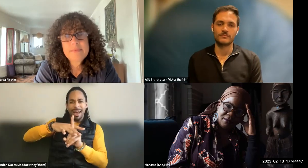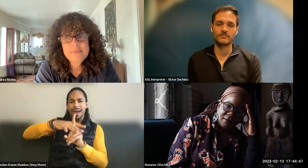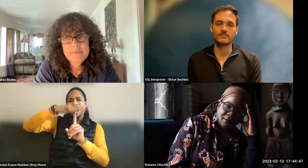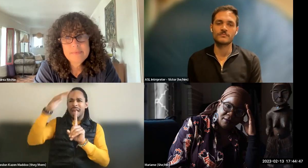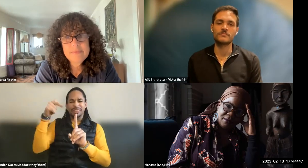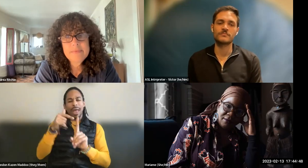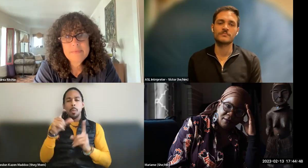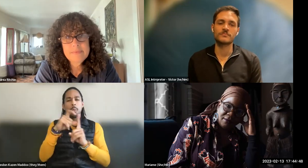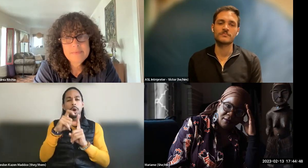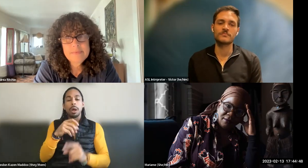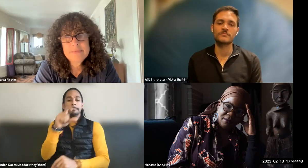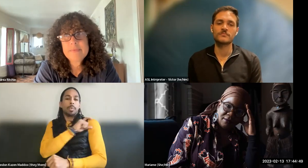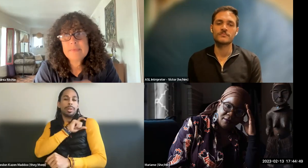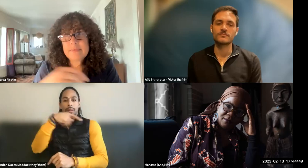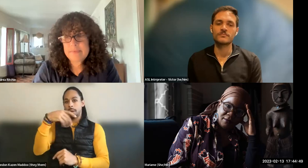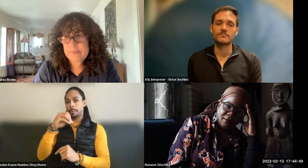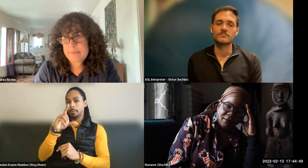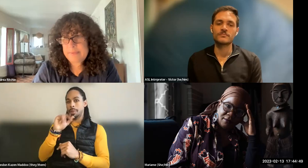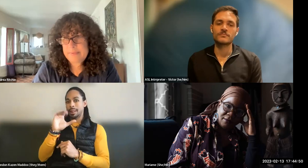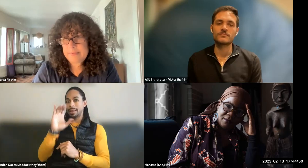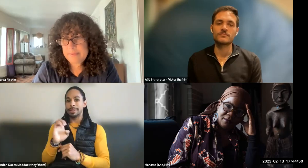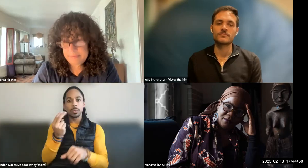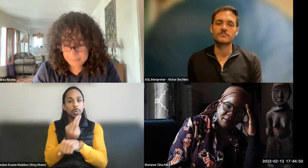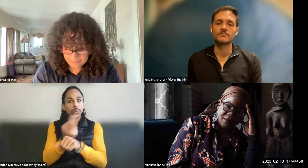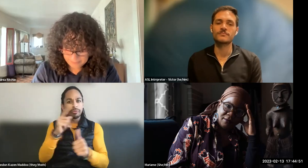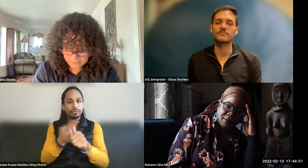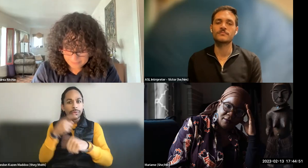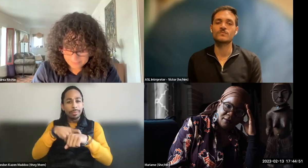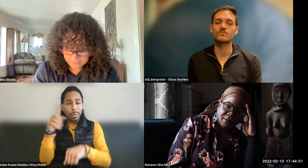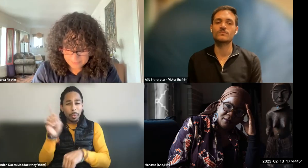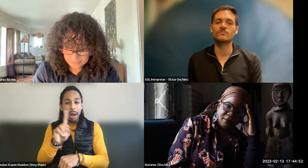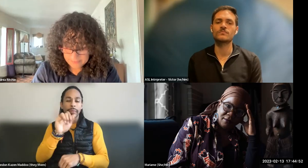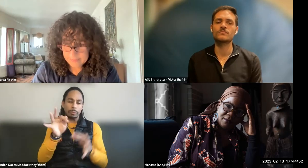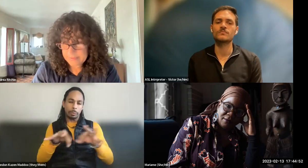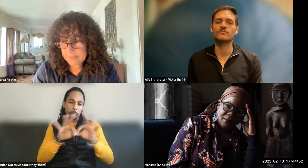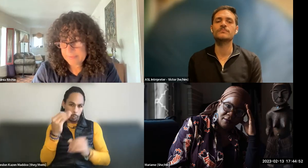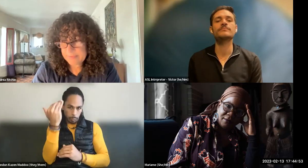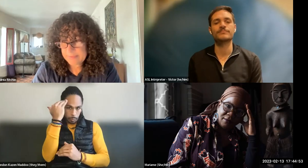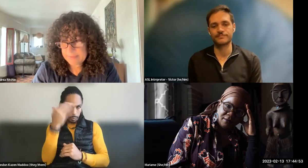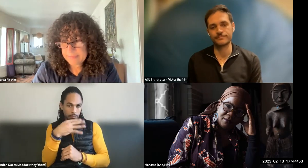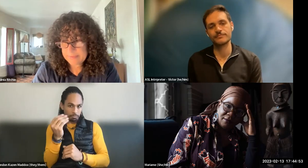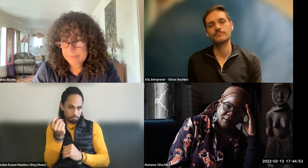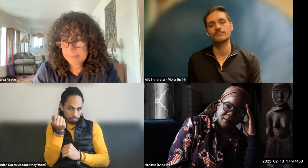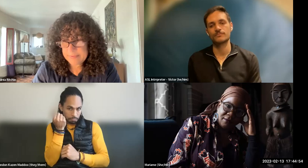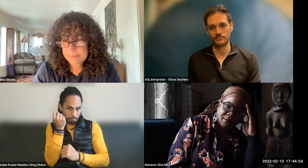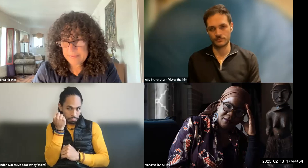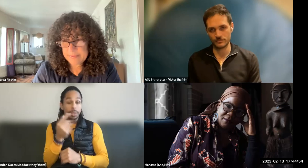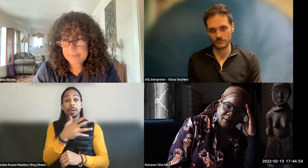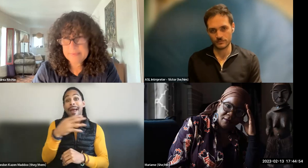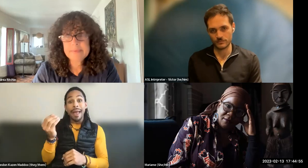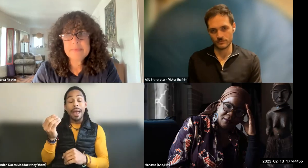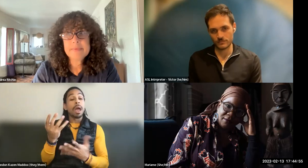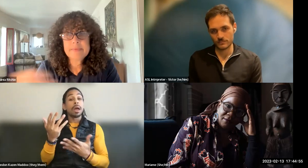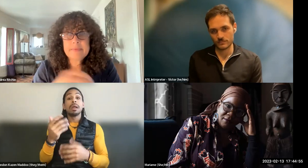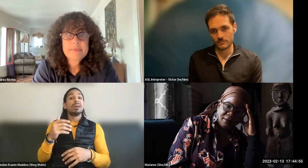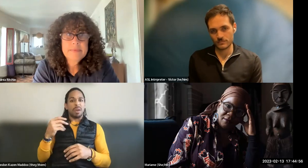used, because that's really important. And then talking about kind of, have you ever been policed by somebody who's